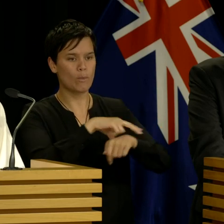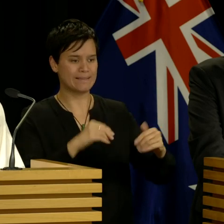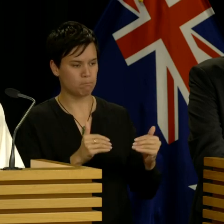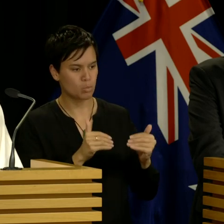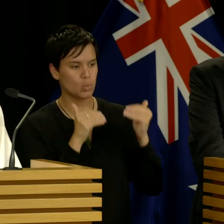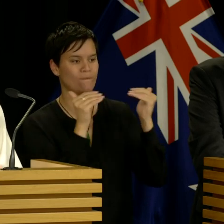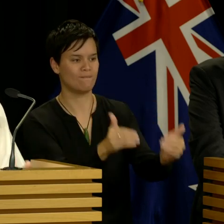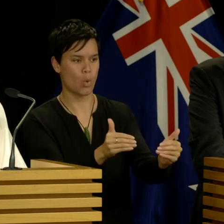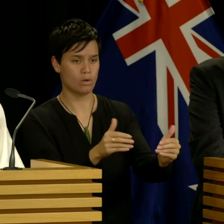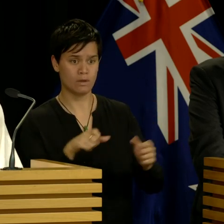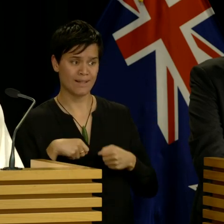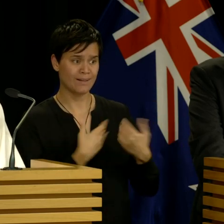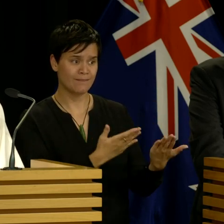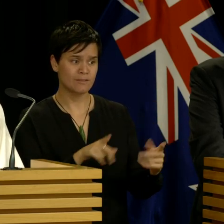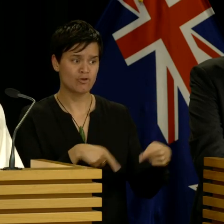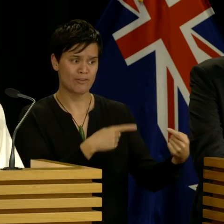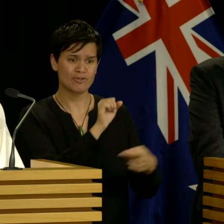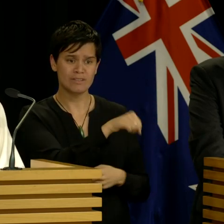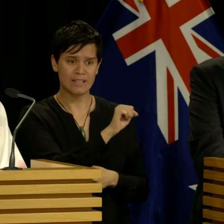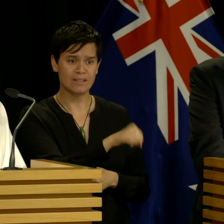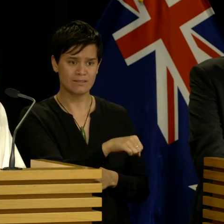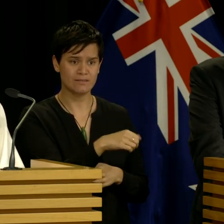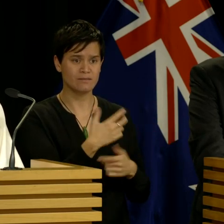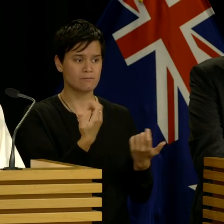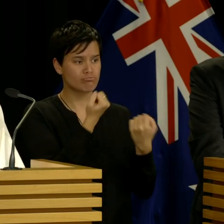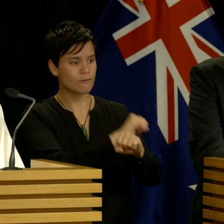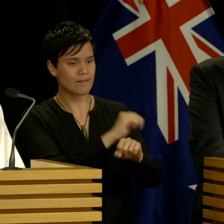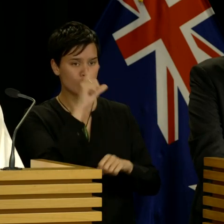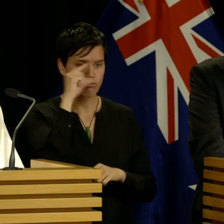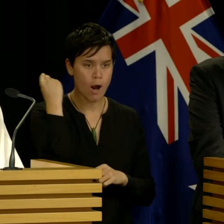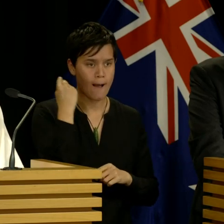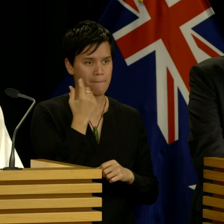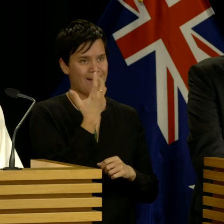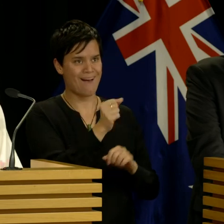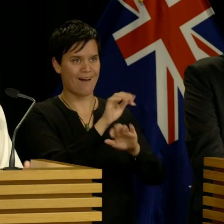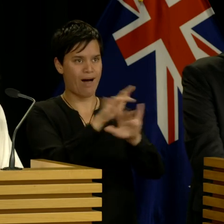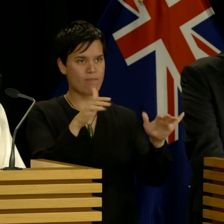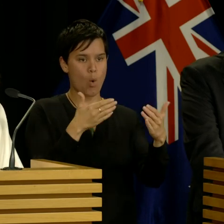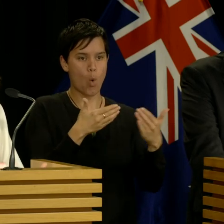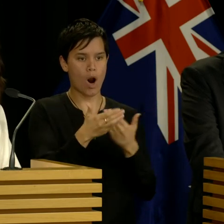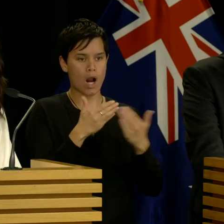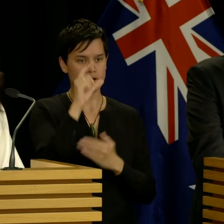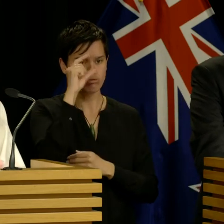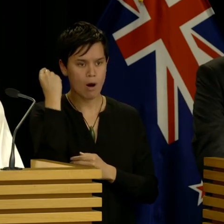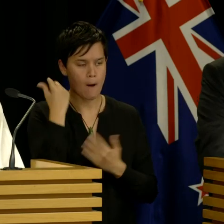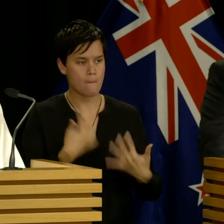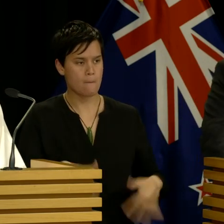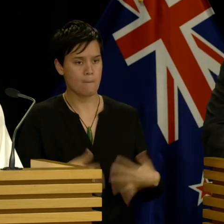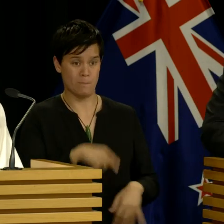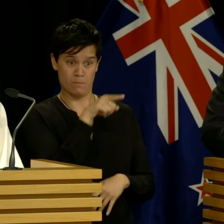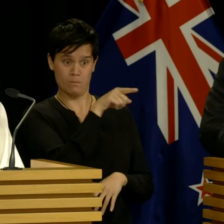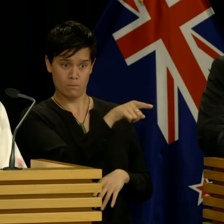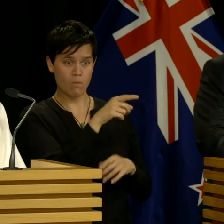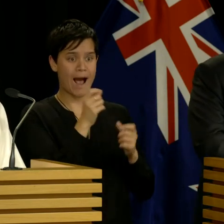range of challenges, both prevention, the challenges of organised crime, the work he's done in the front line of Auckland and Southern.